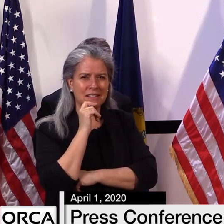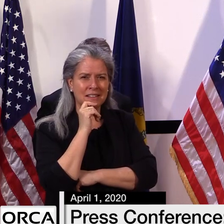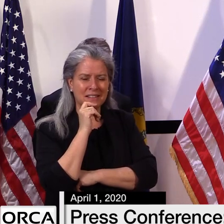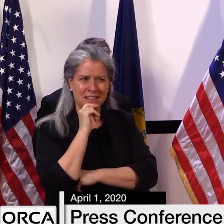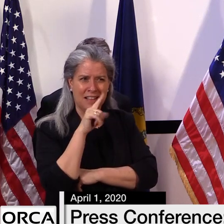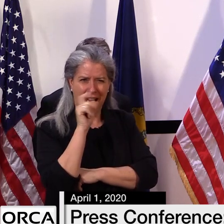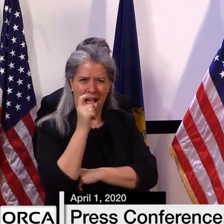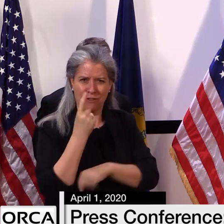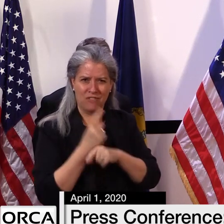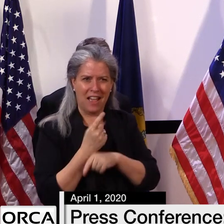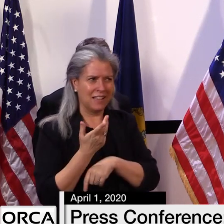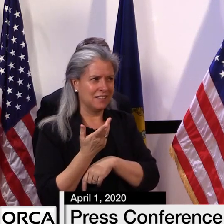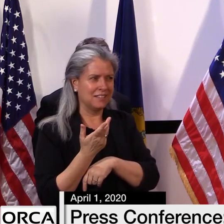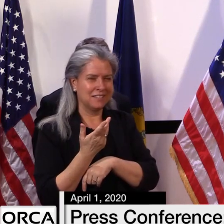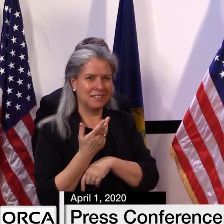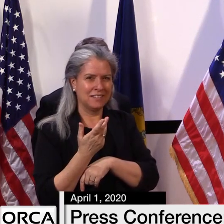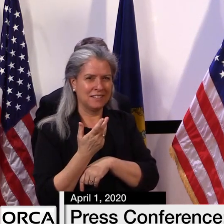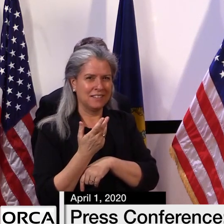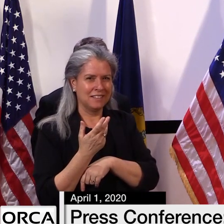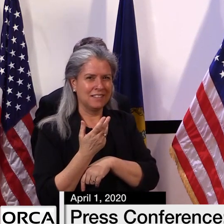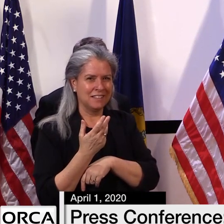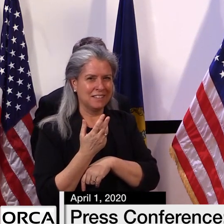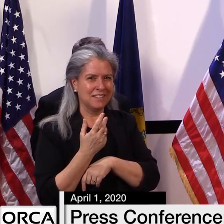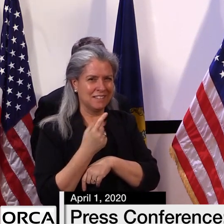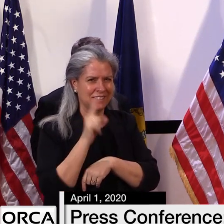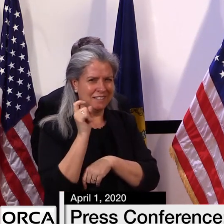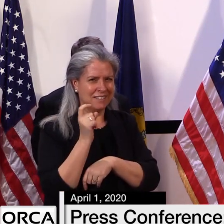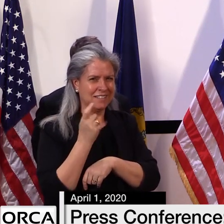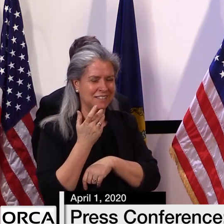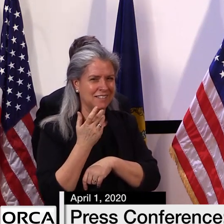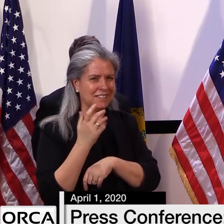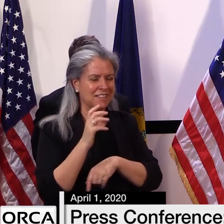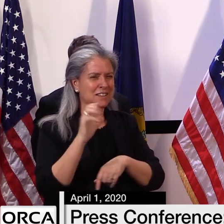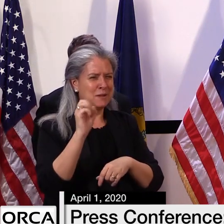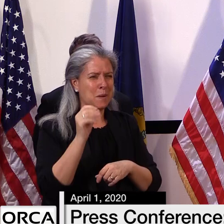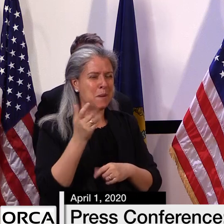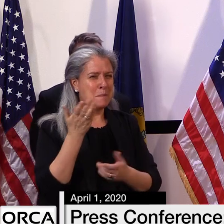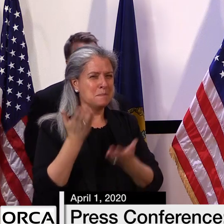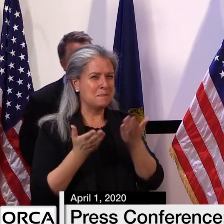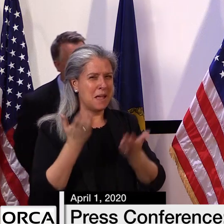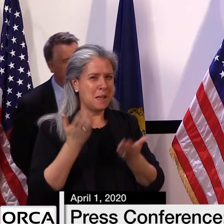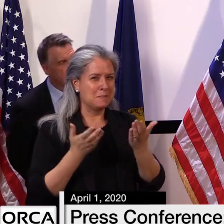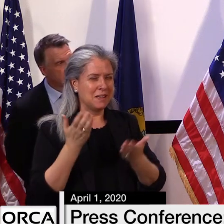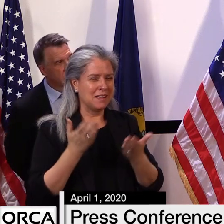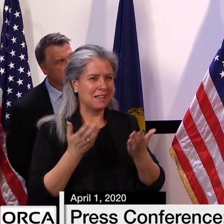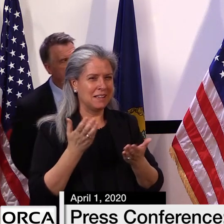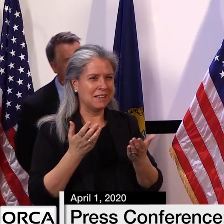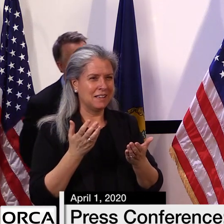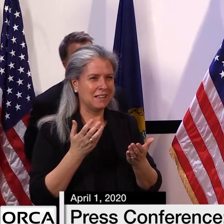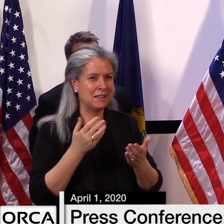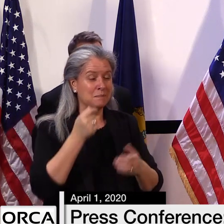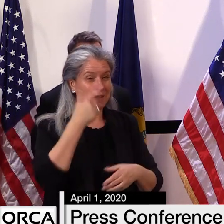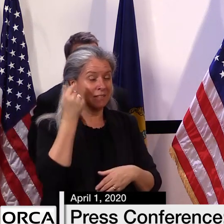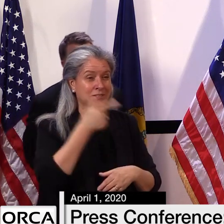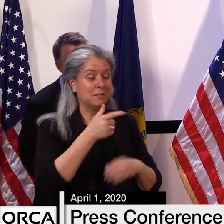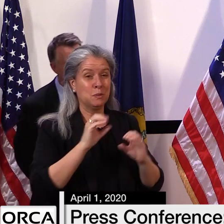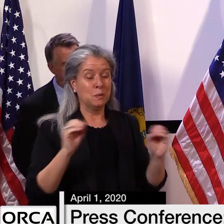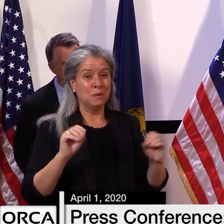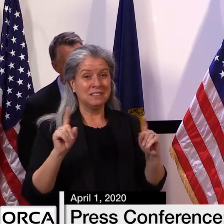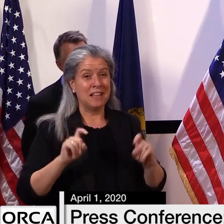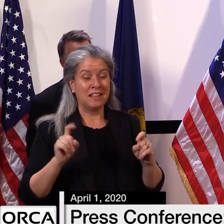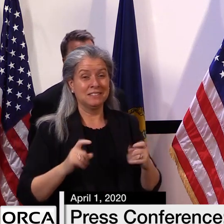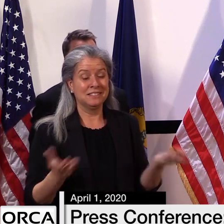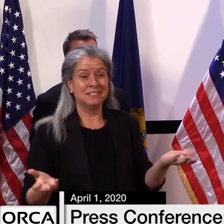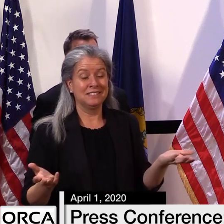around it, there are, right? So the bottom line is maybe it's because people in Grand Isle County haven't had access to